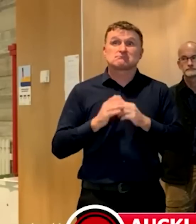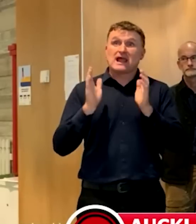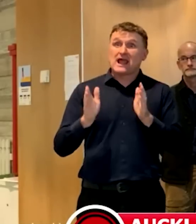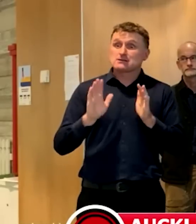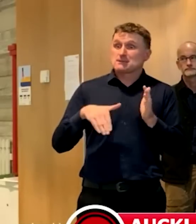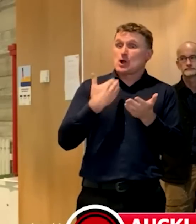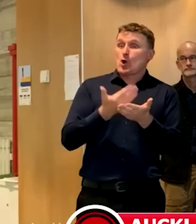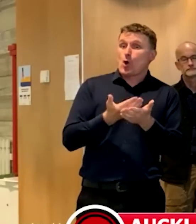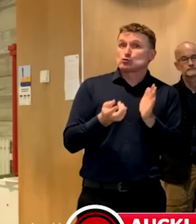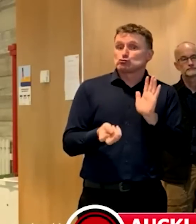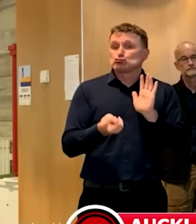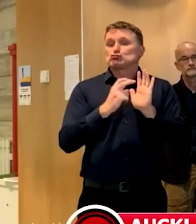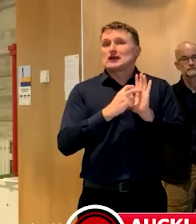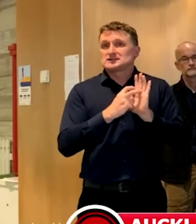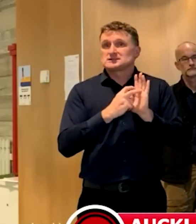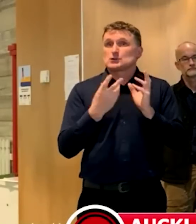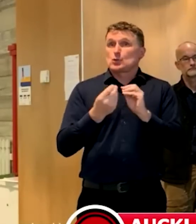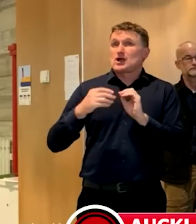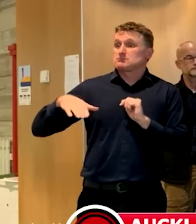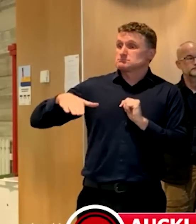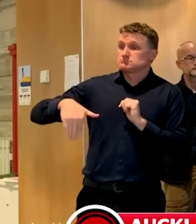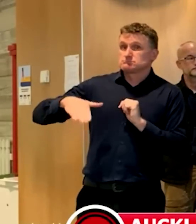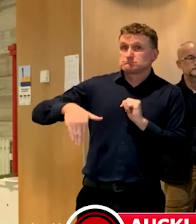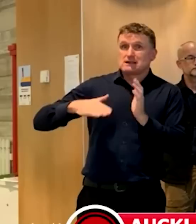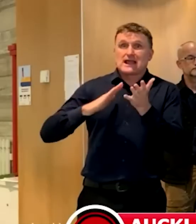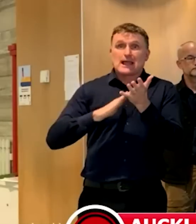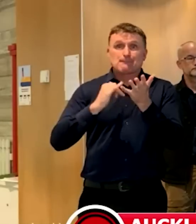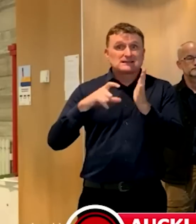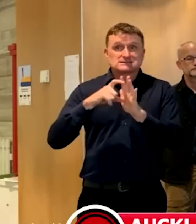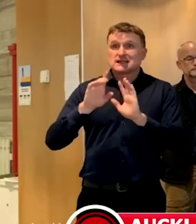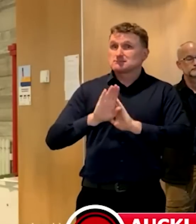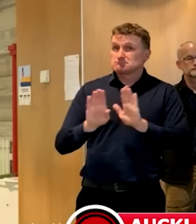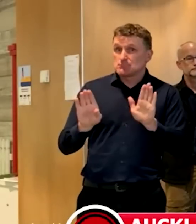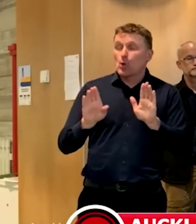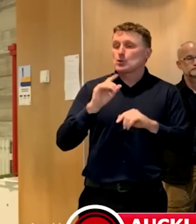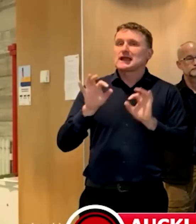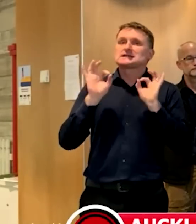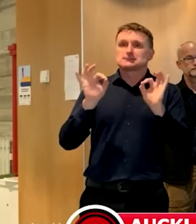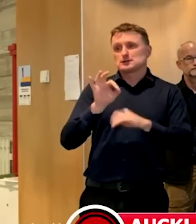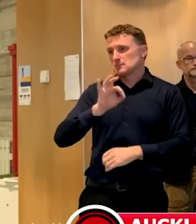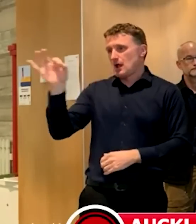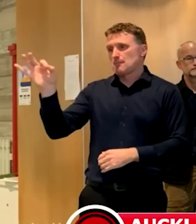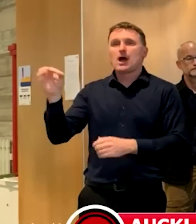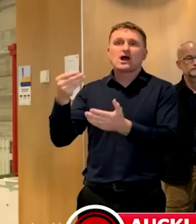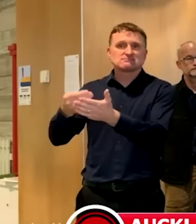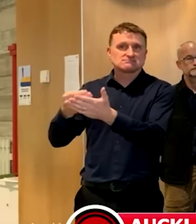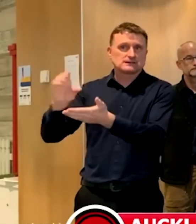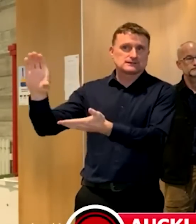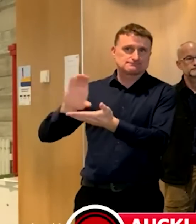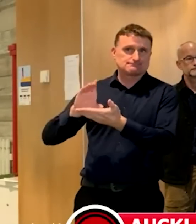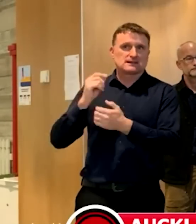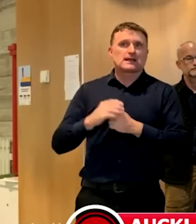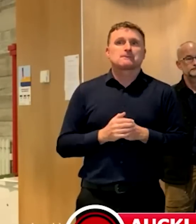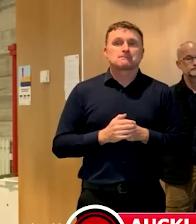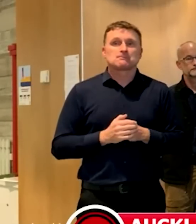beneficiary with Ministry of Social Development to access those services. Those services are there for people anyone needing help. The Auckland Mayoral